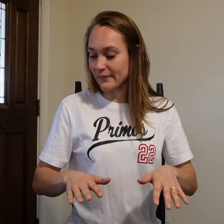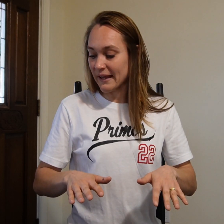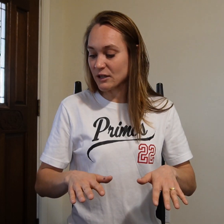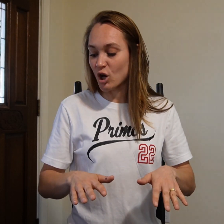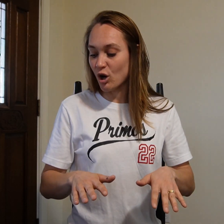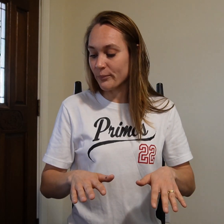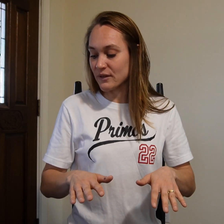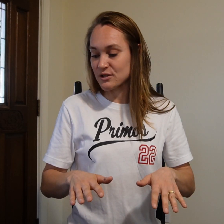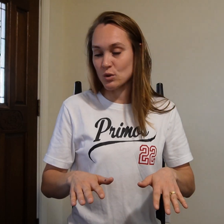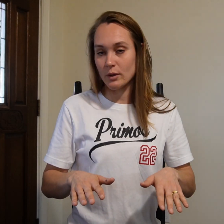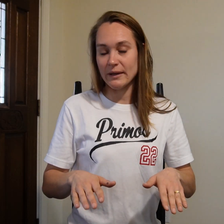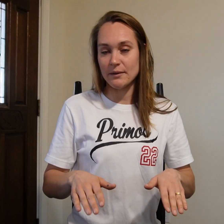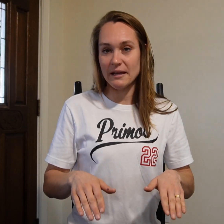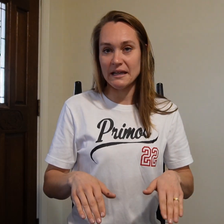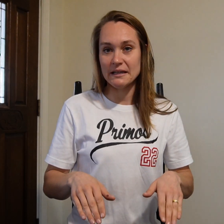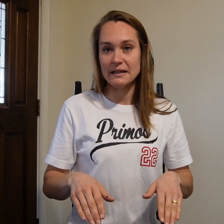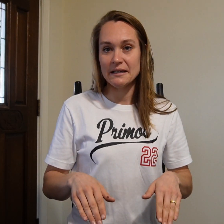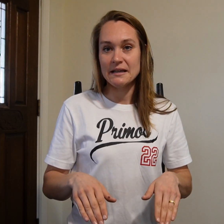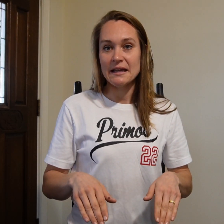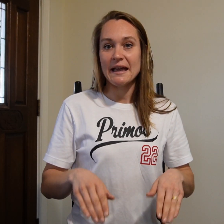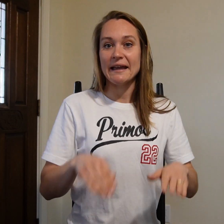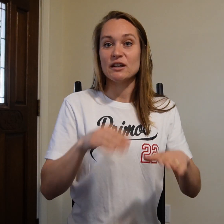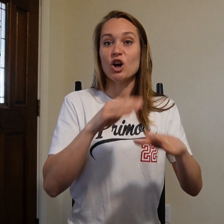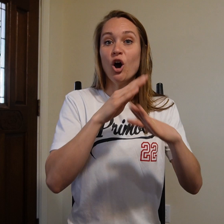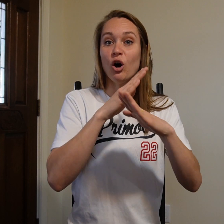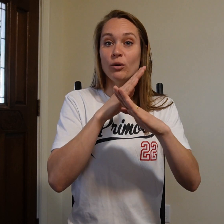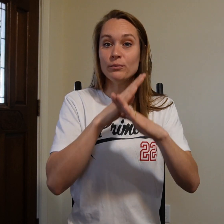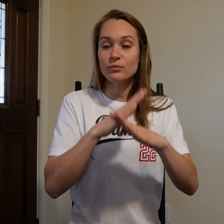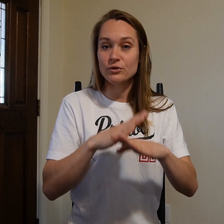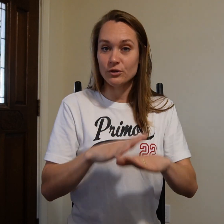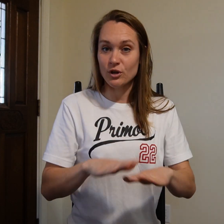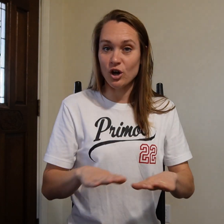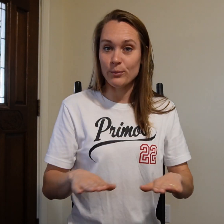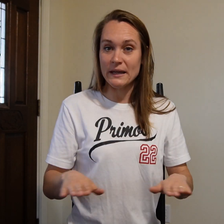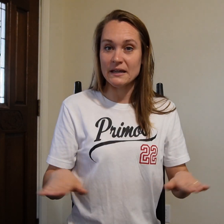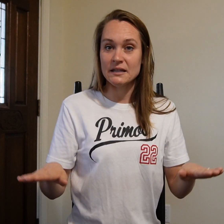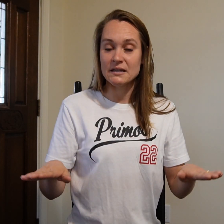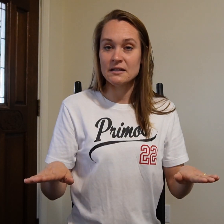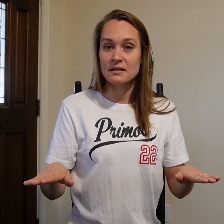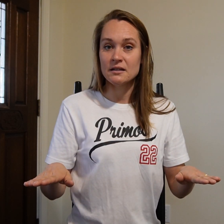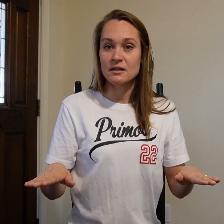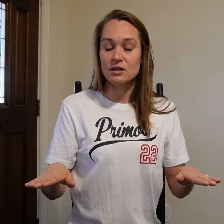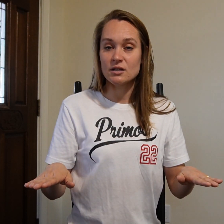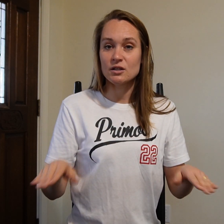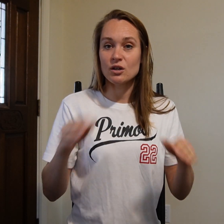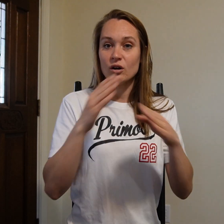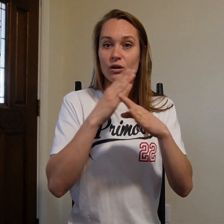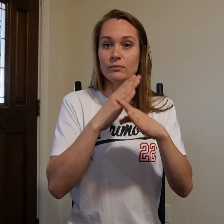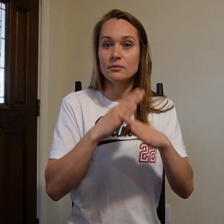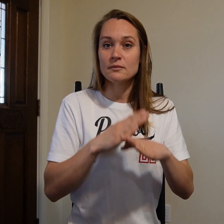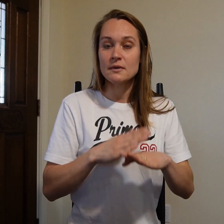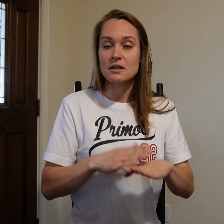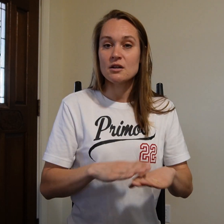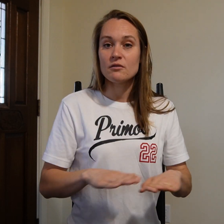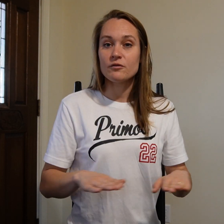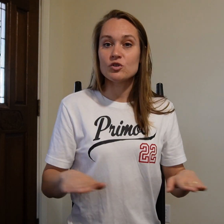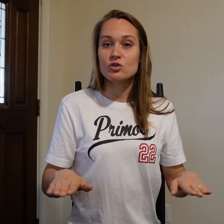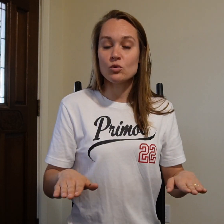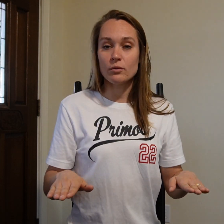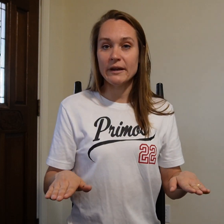And calm the storm in me. And calm again. Calm. For storm here,